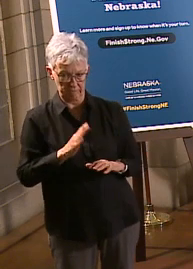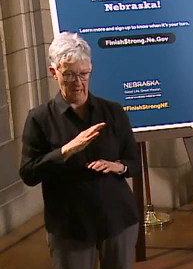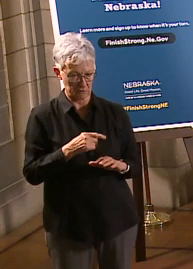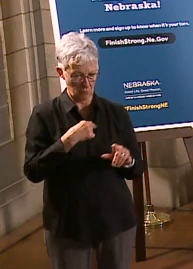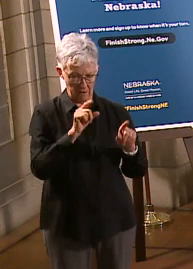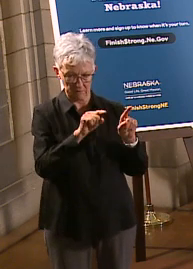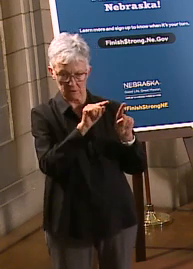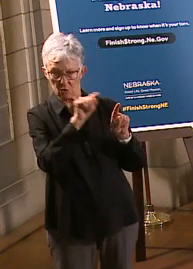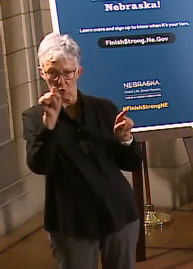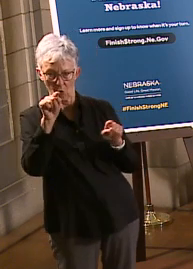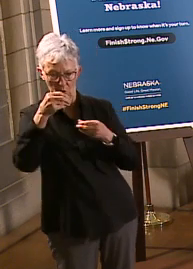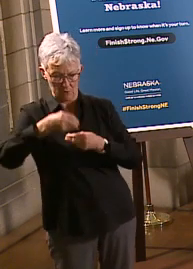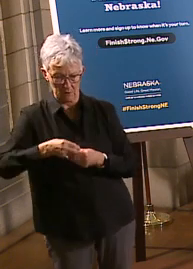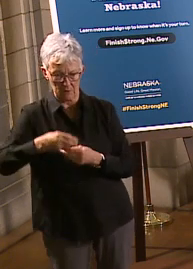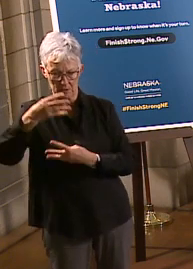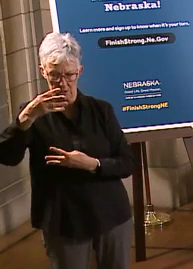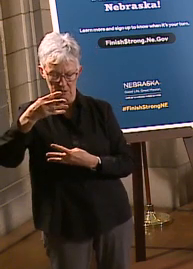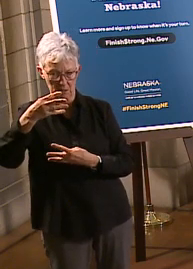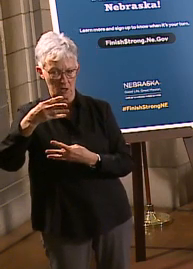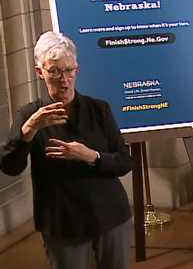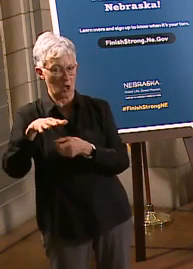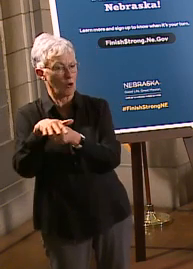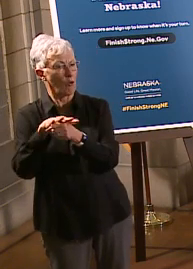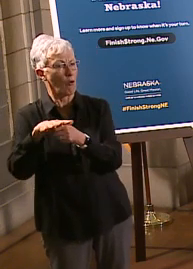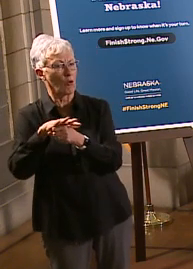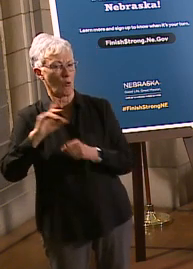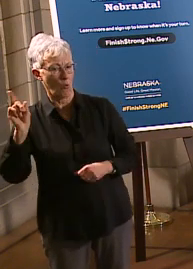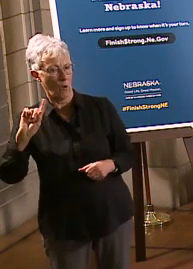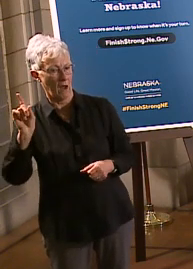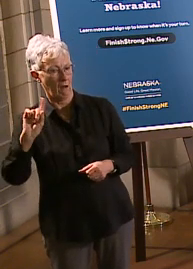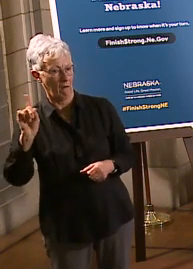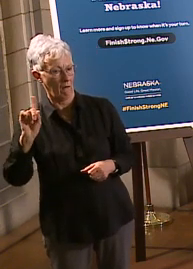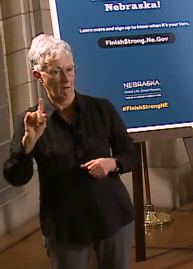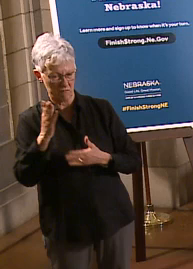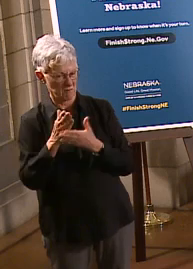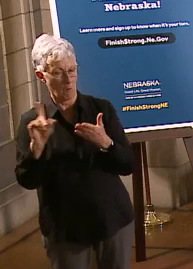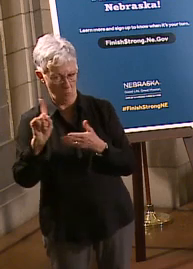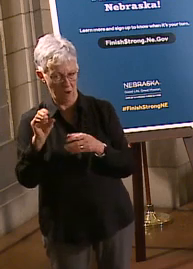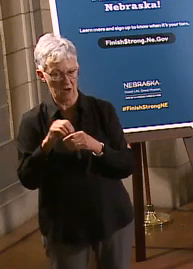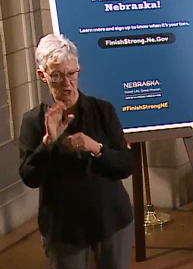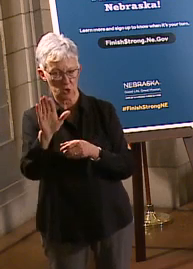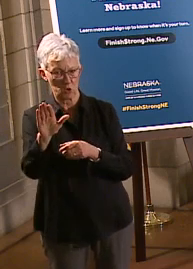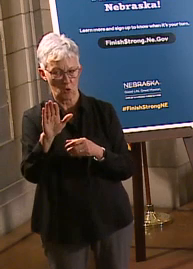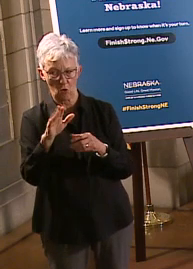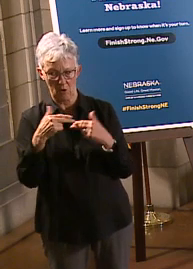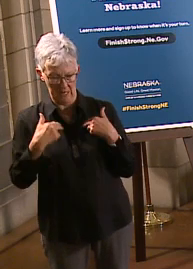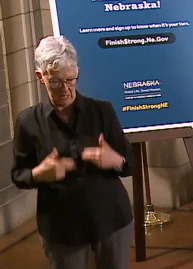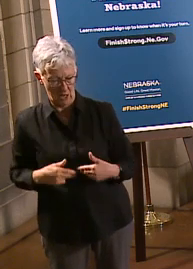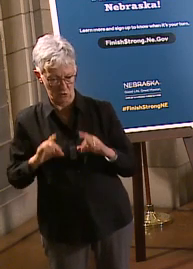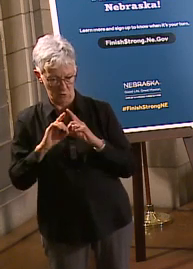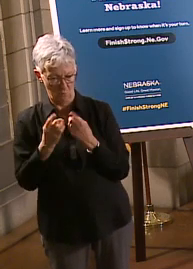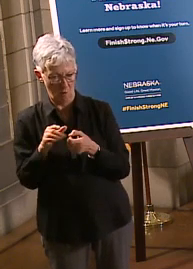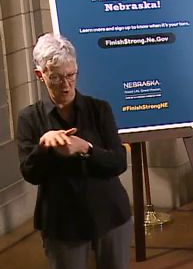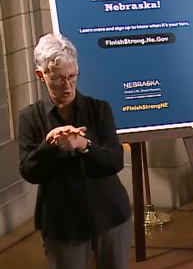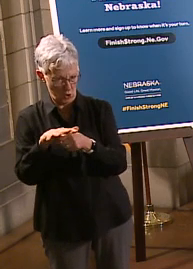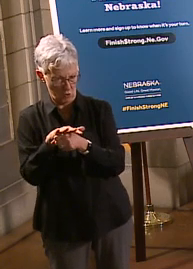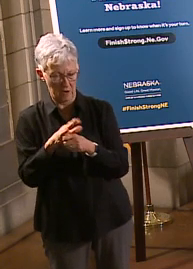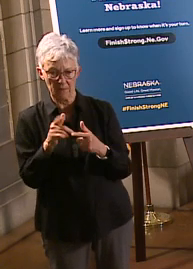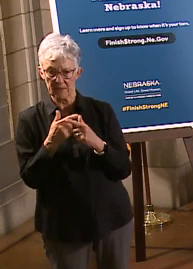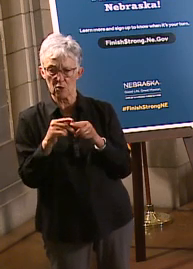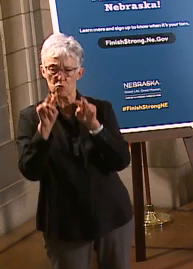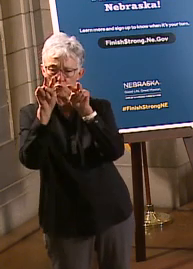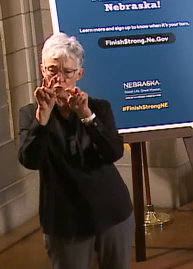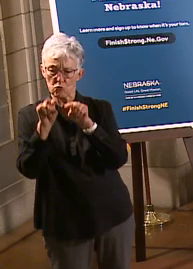location, and that location will be in your local public health department area. And then you'll select your date and time from the registration